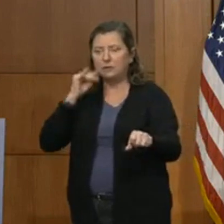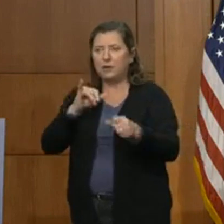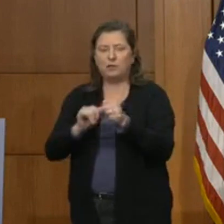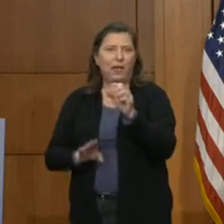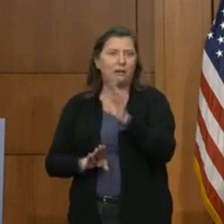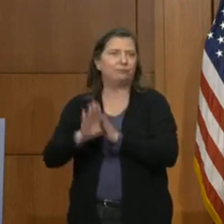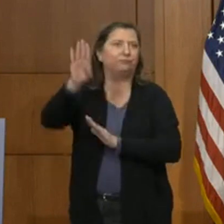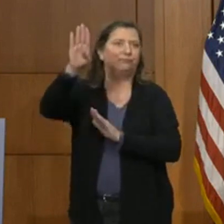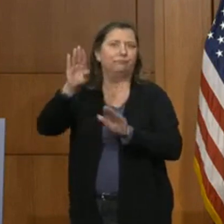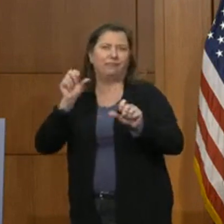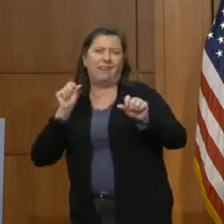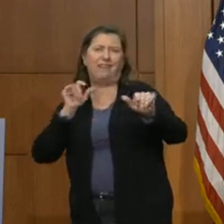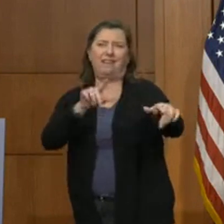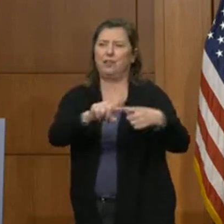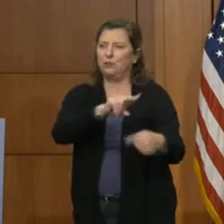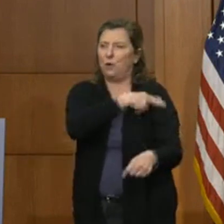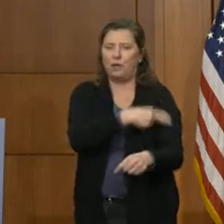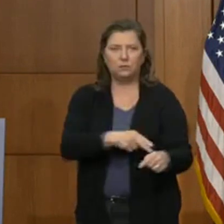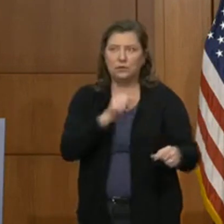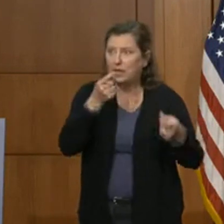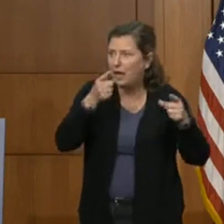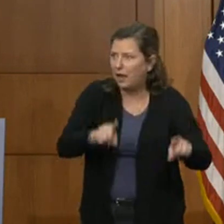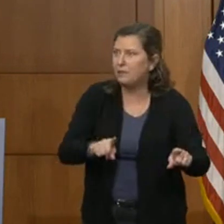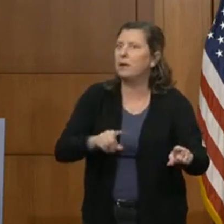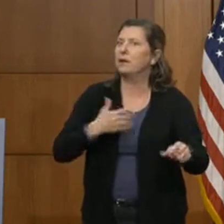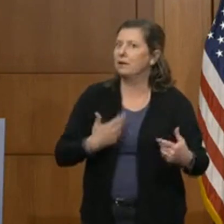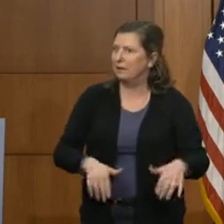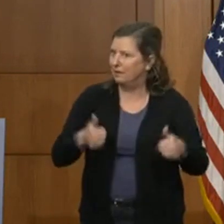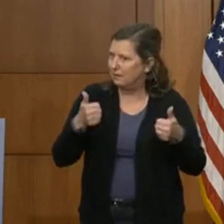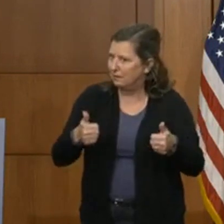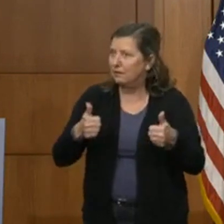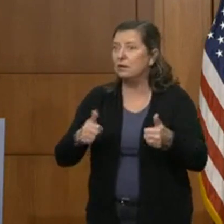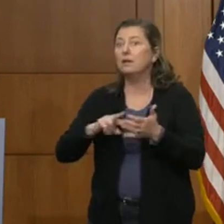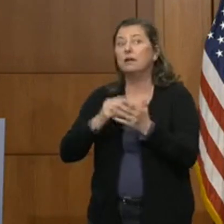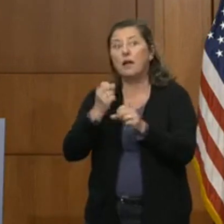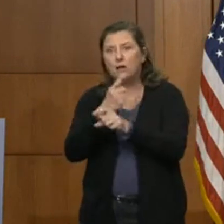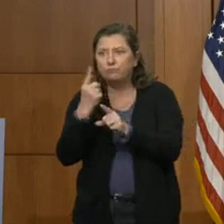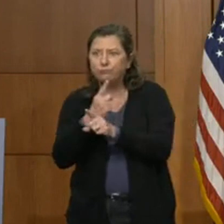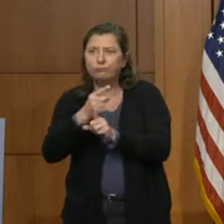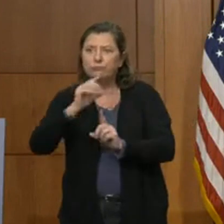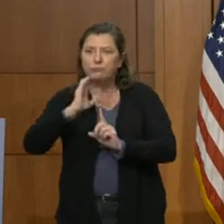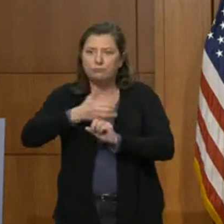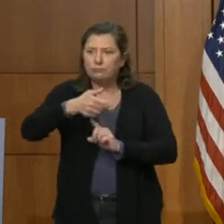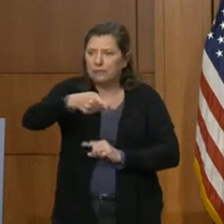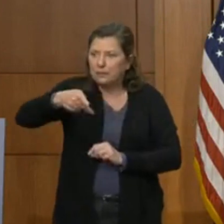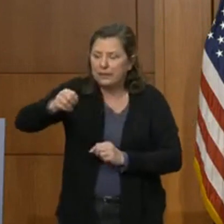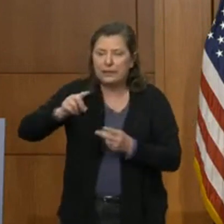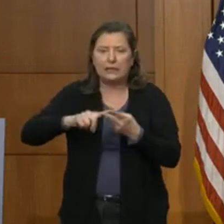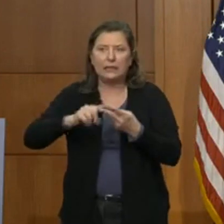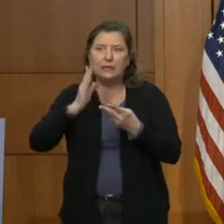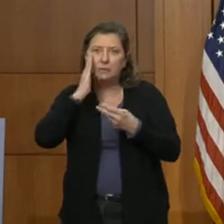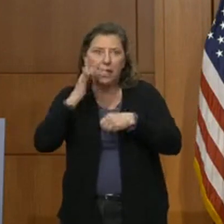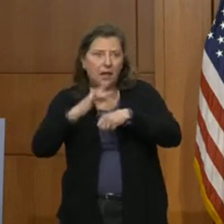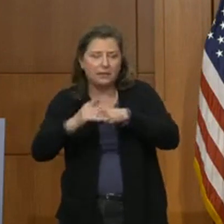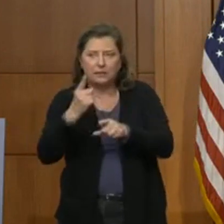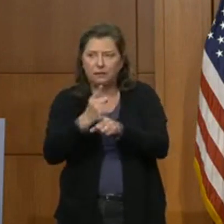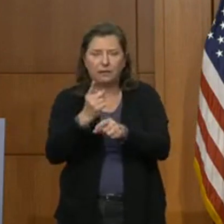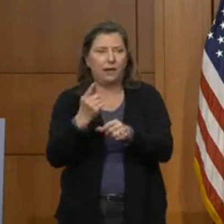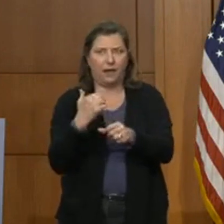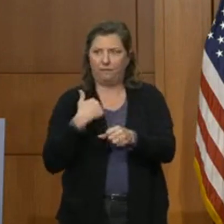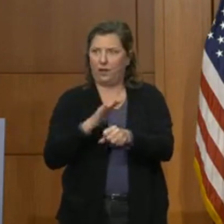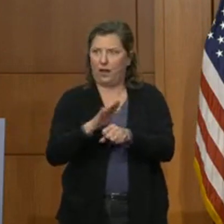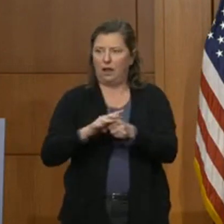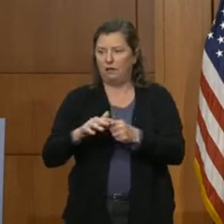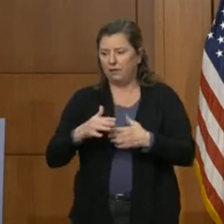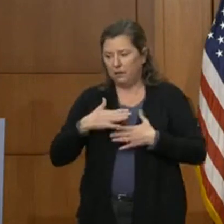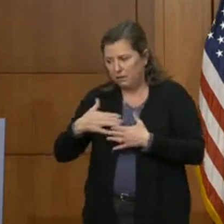and they've been able to get the amount of PPE and the testing equipment and the bed capacity, the ventilators that they'll